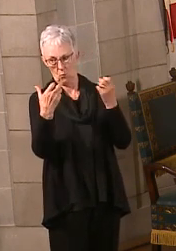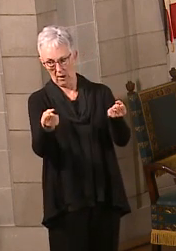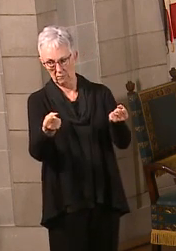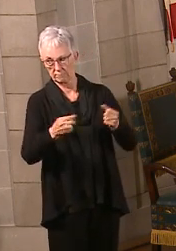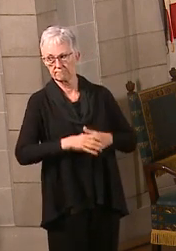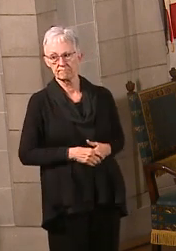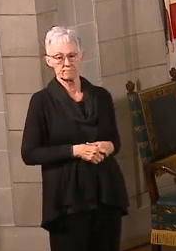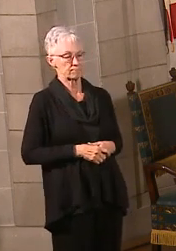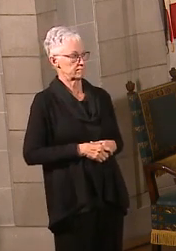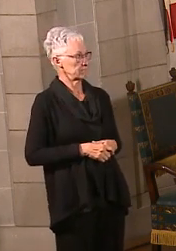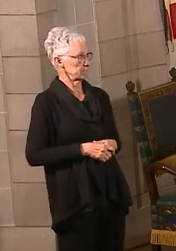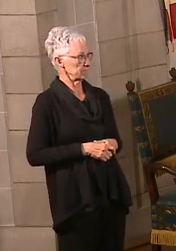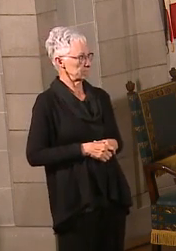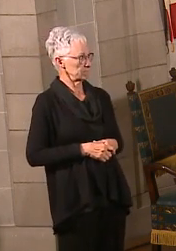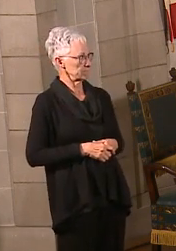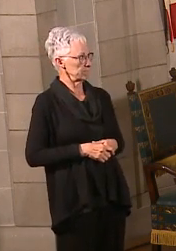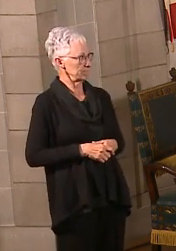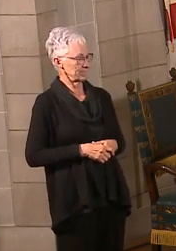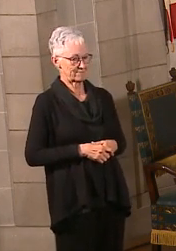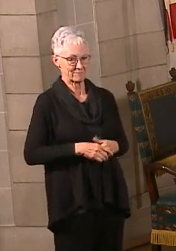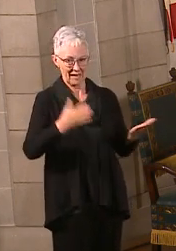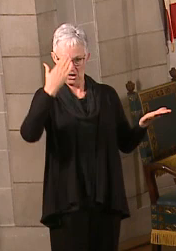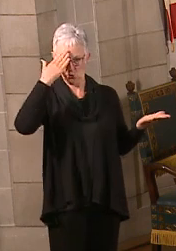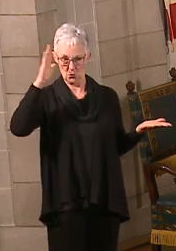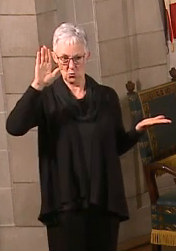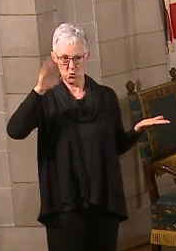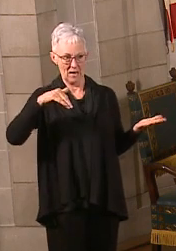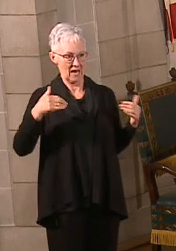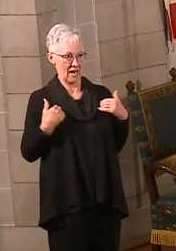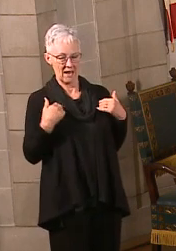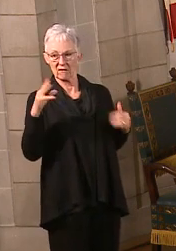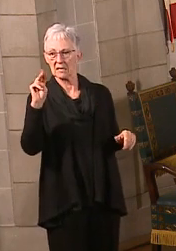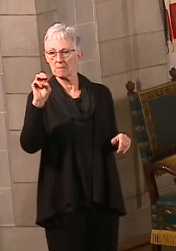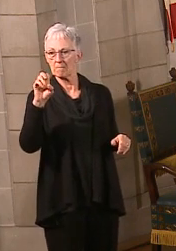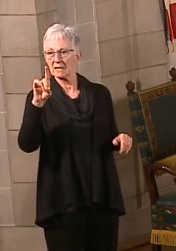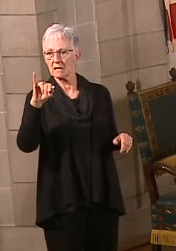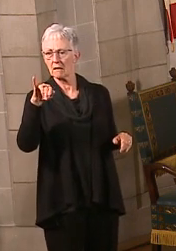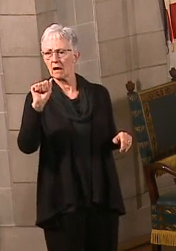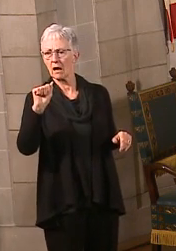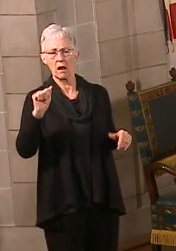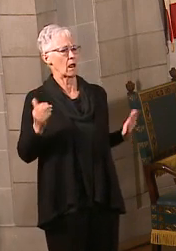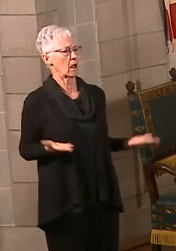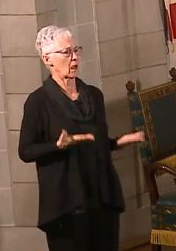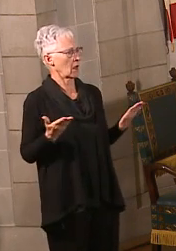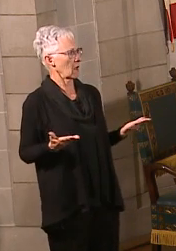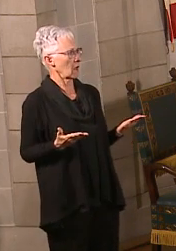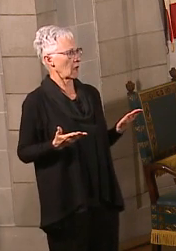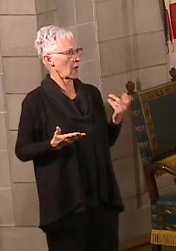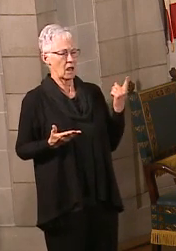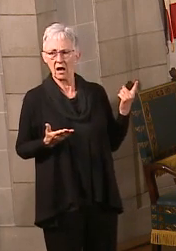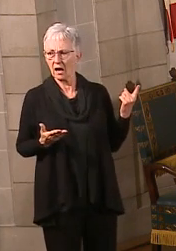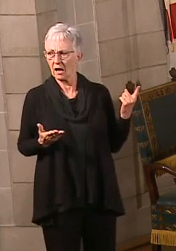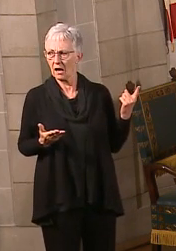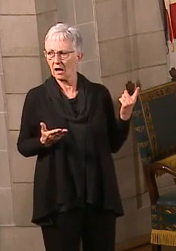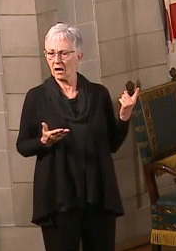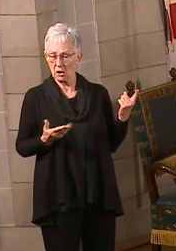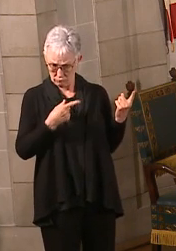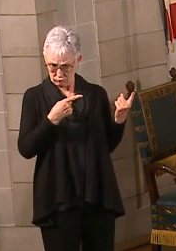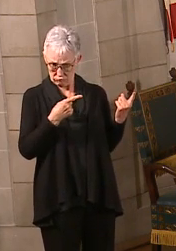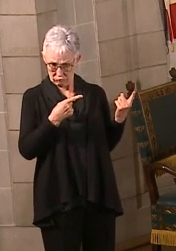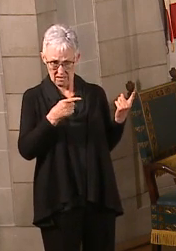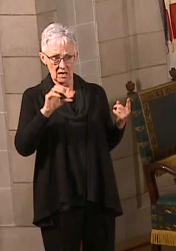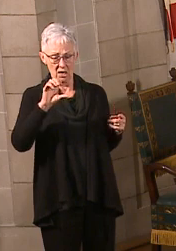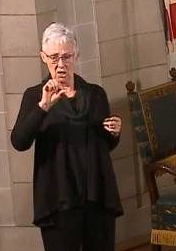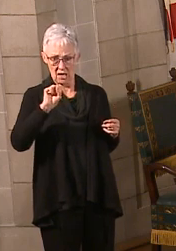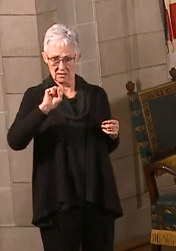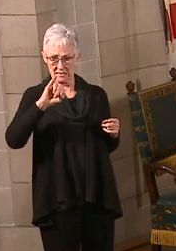Now, I know because we got the media here, there's going to be somebody who's going to ask, well, Governor, is this a shelter-at-home order? The answer is no. This is not